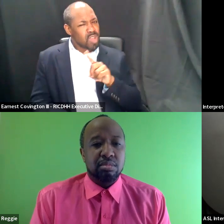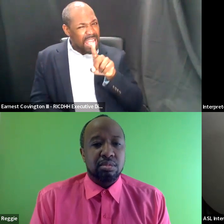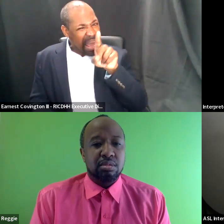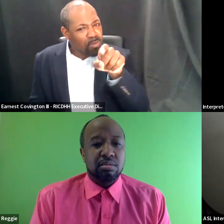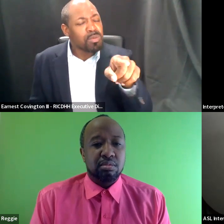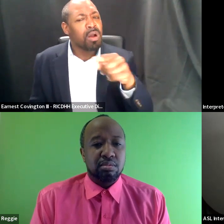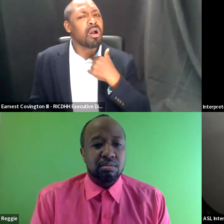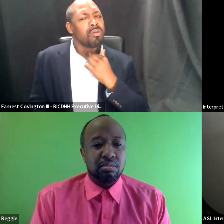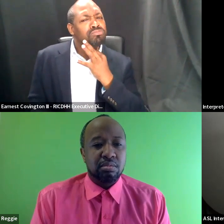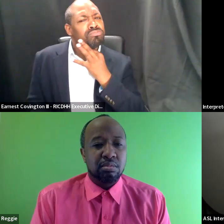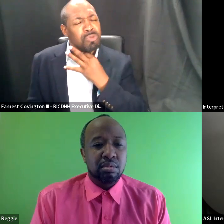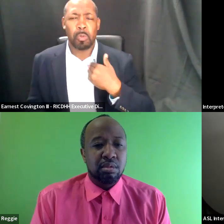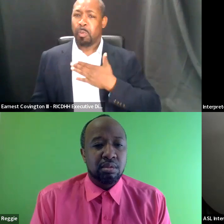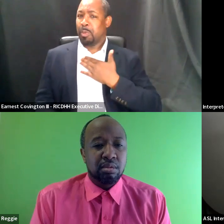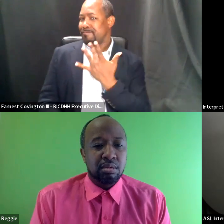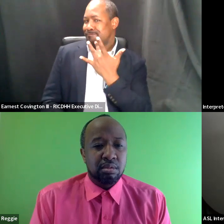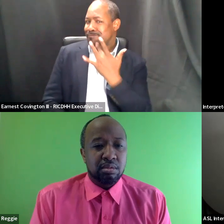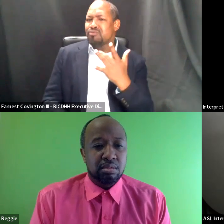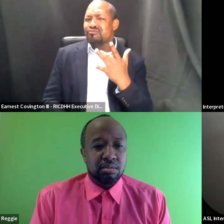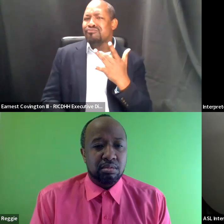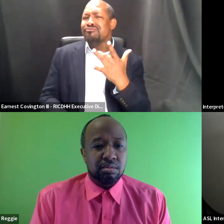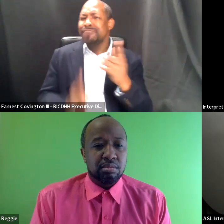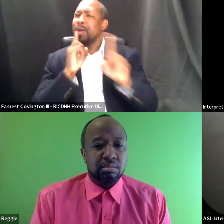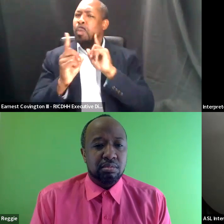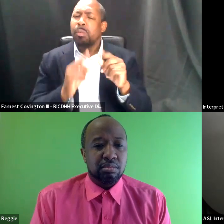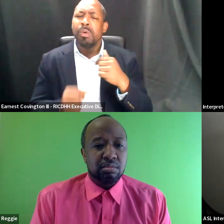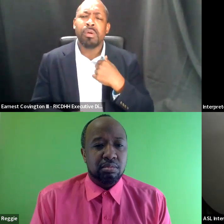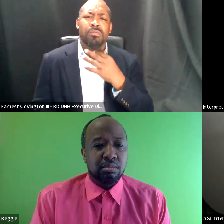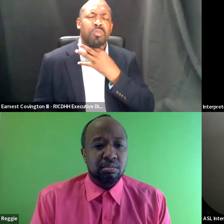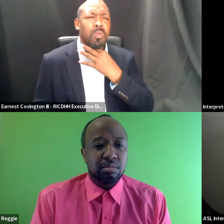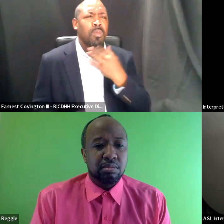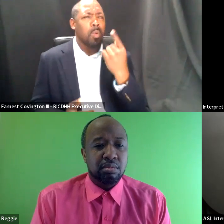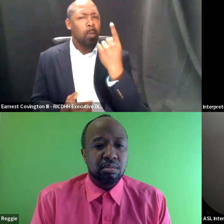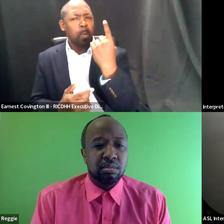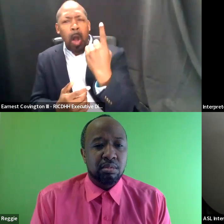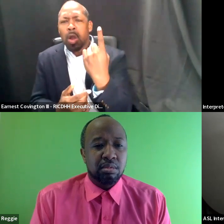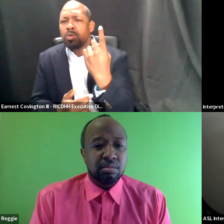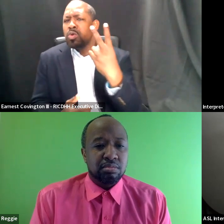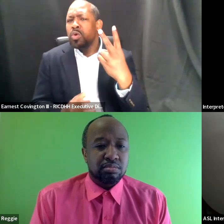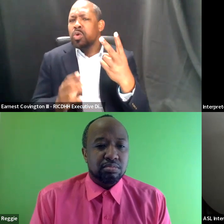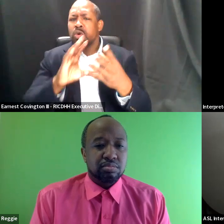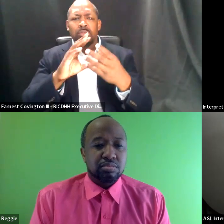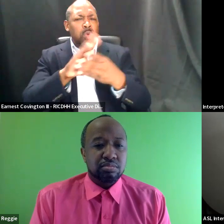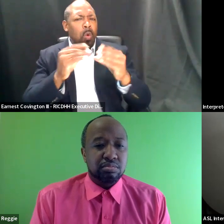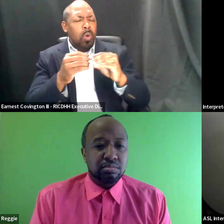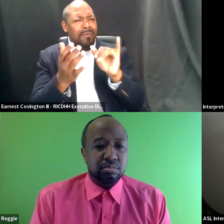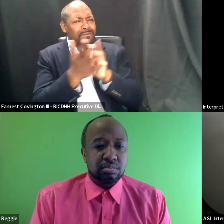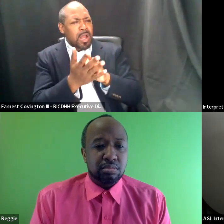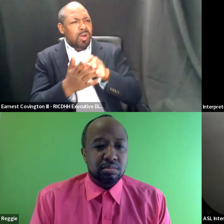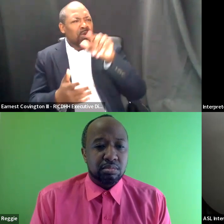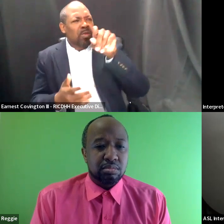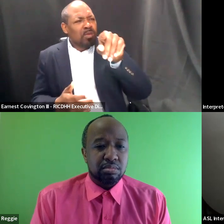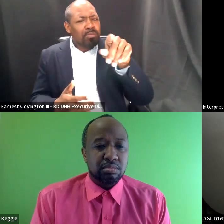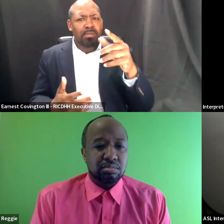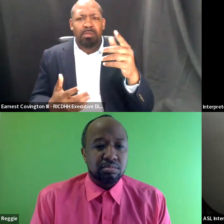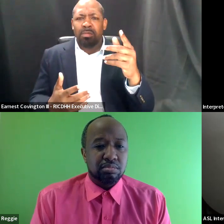So with that, knowing that you've had this support system in place and now knowing a bit more about your journey, just to further our conversation